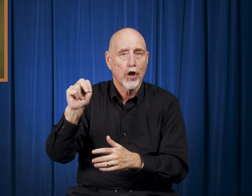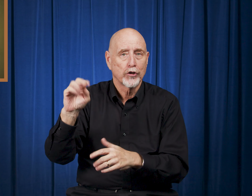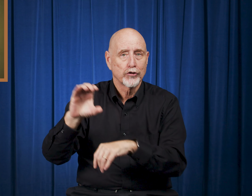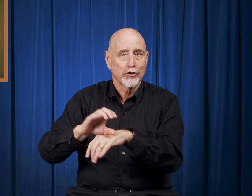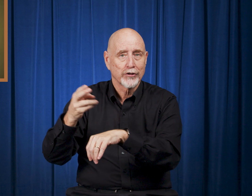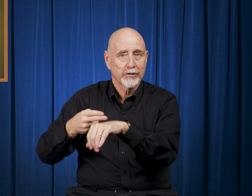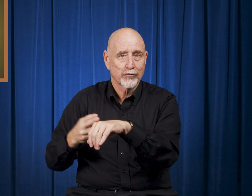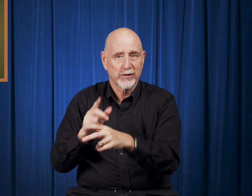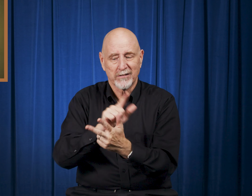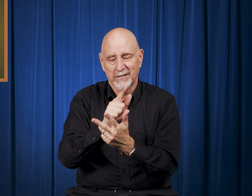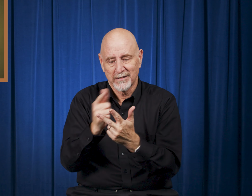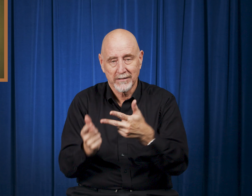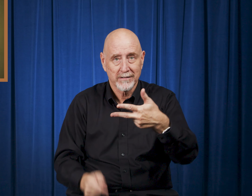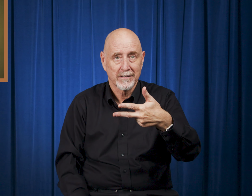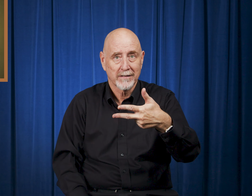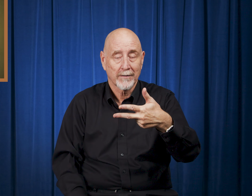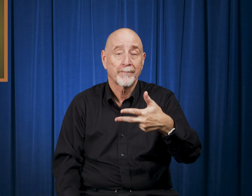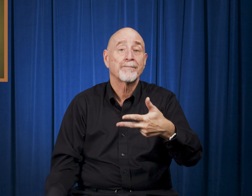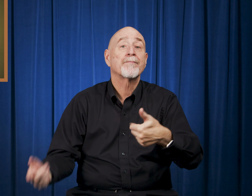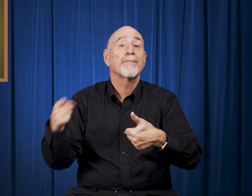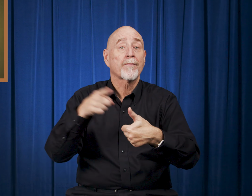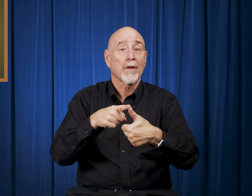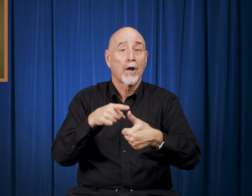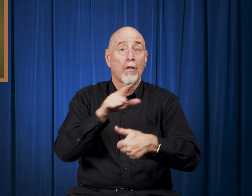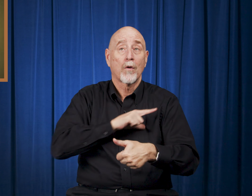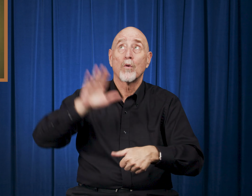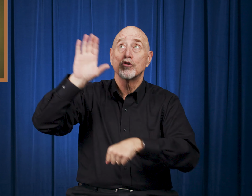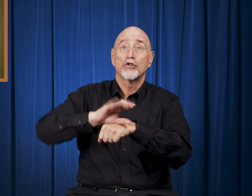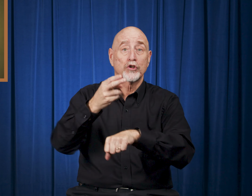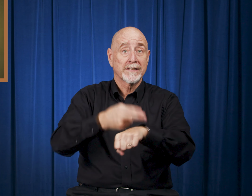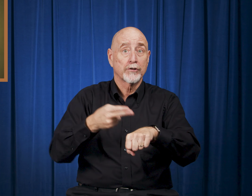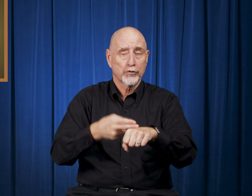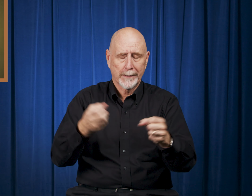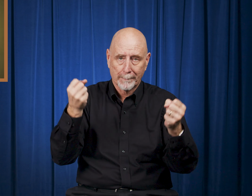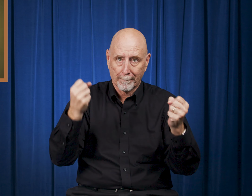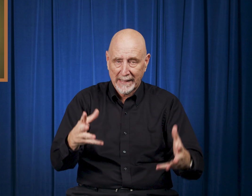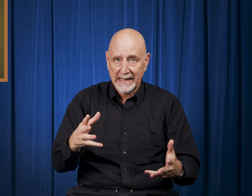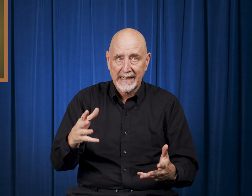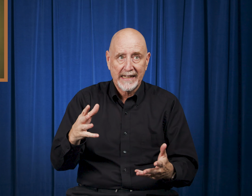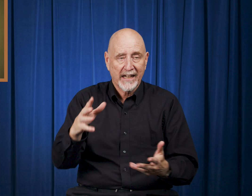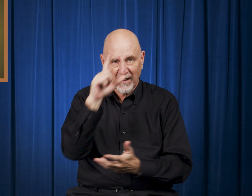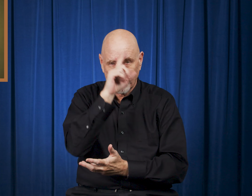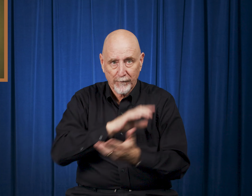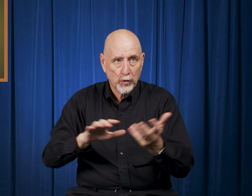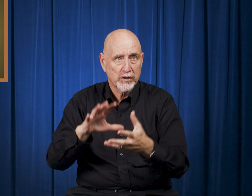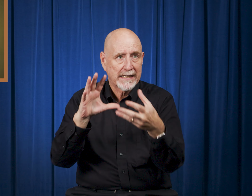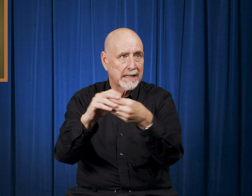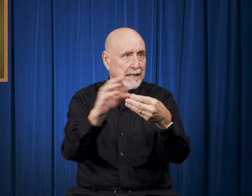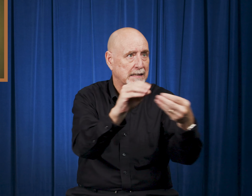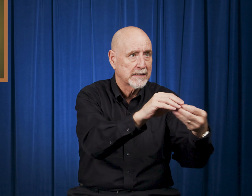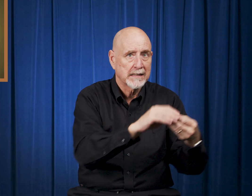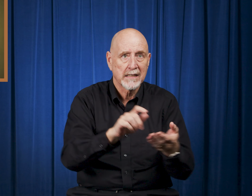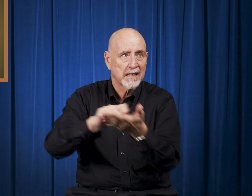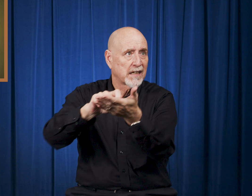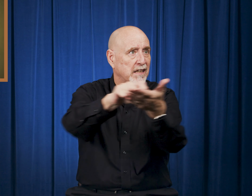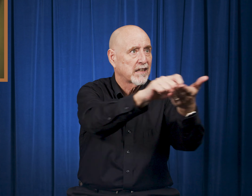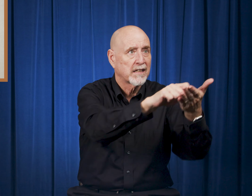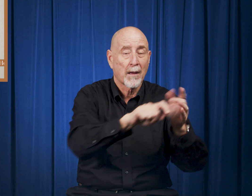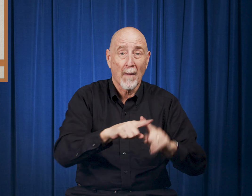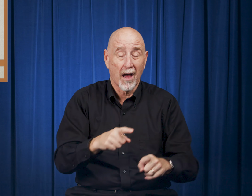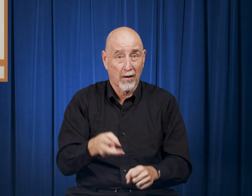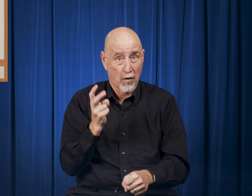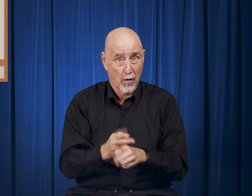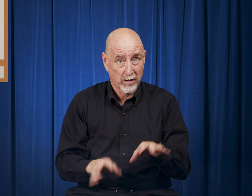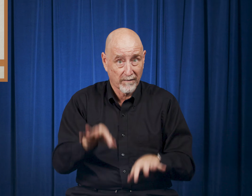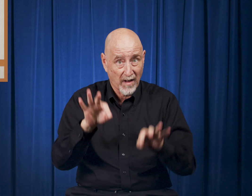history. When it comes to the history of the Lord's church, there are many confusing accounts out there, but the facts are really not that difficult to